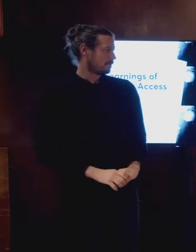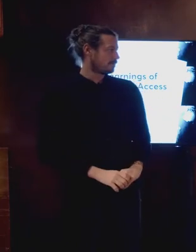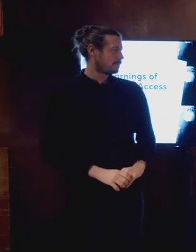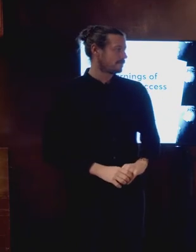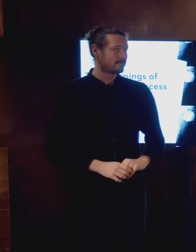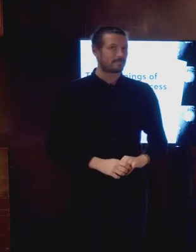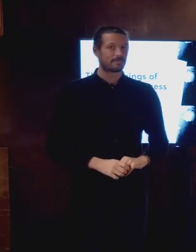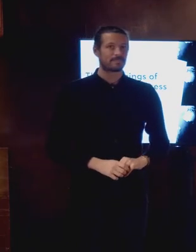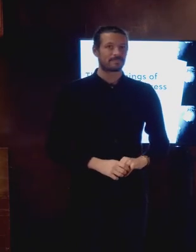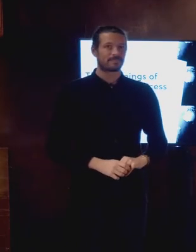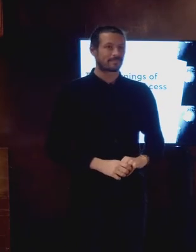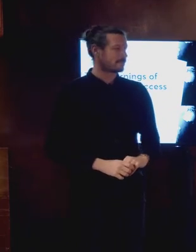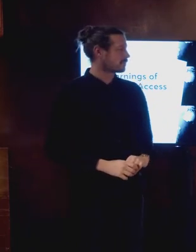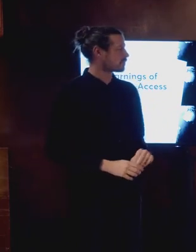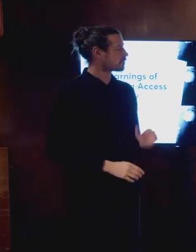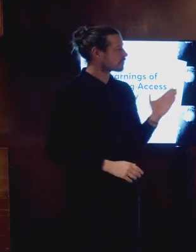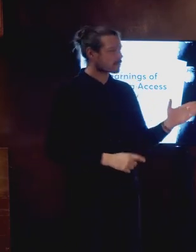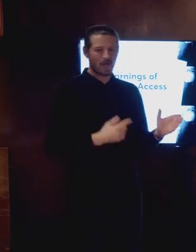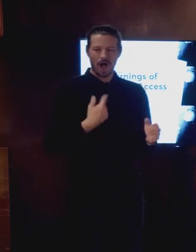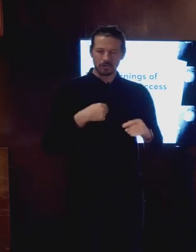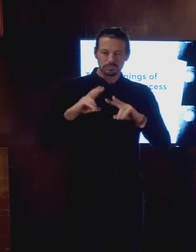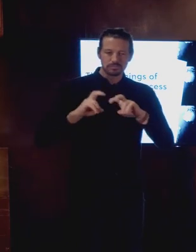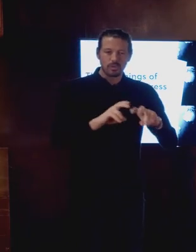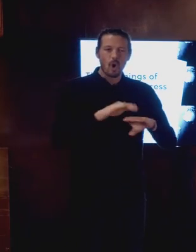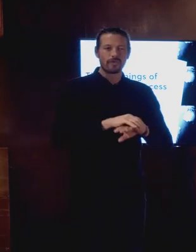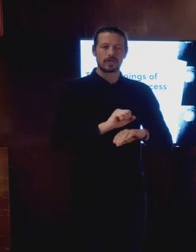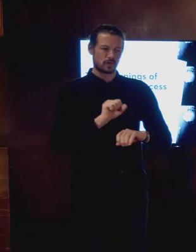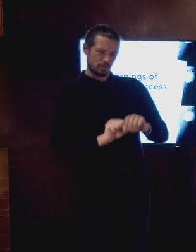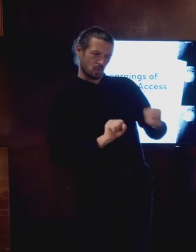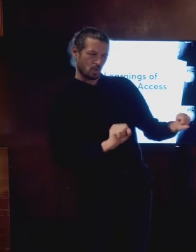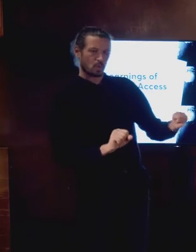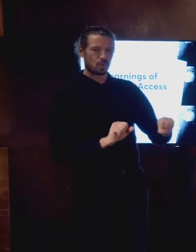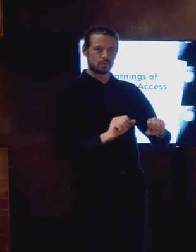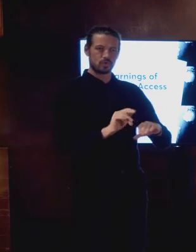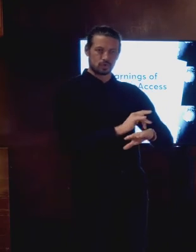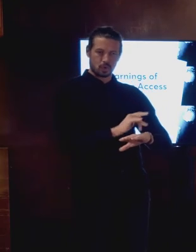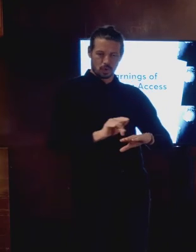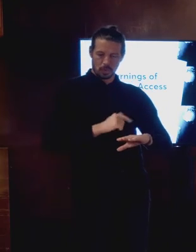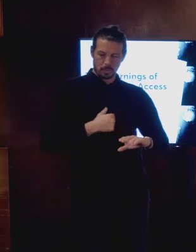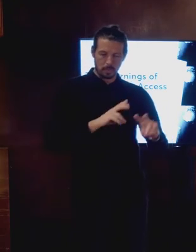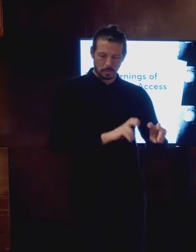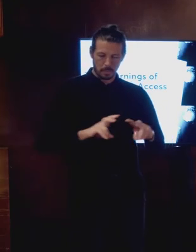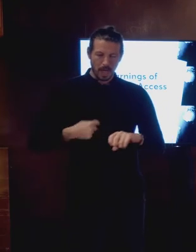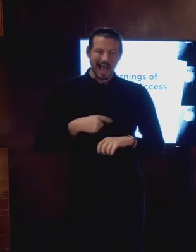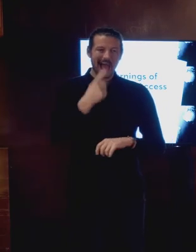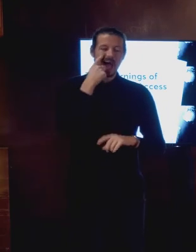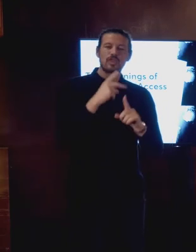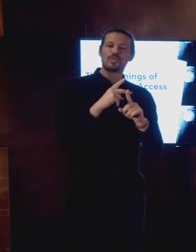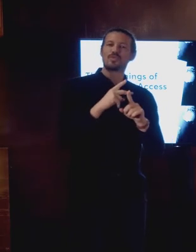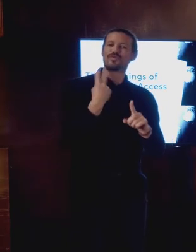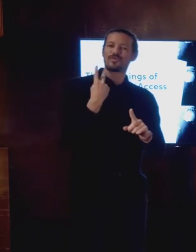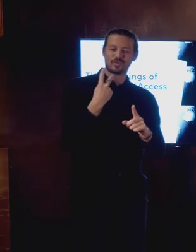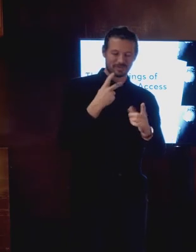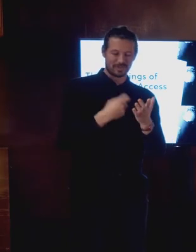So when I was researching all of your shows and for this, I was looking at the reviews, because